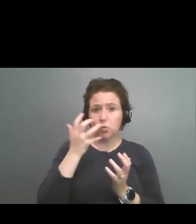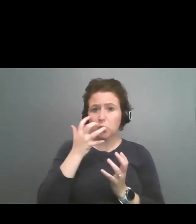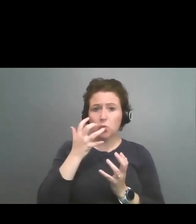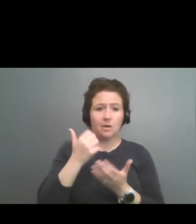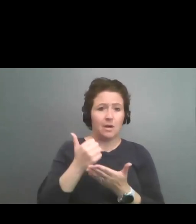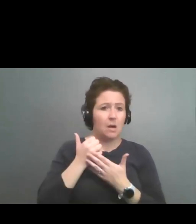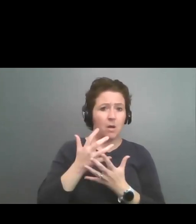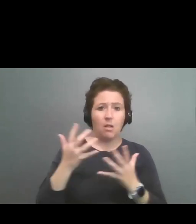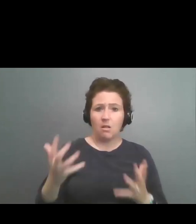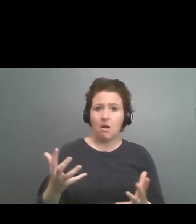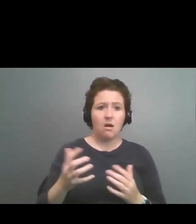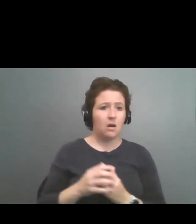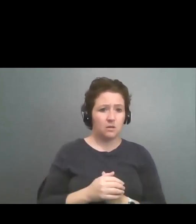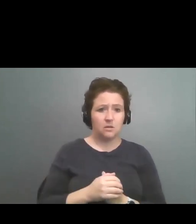us.